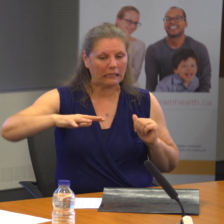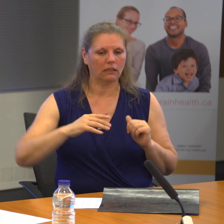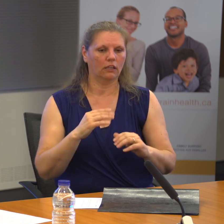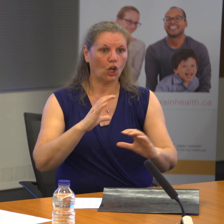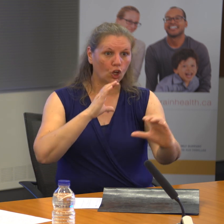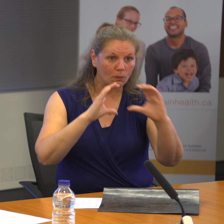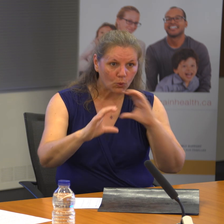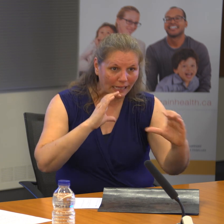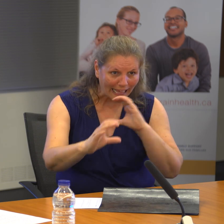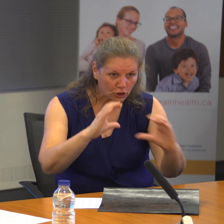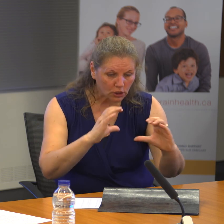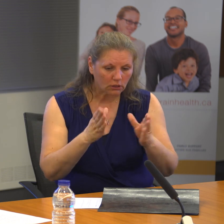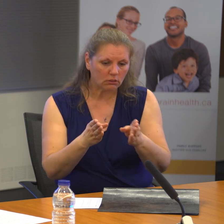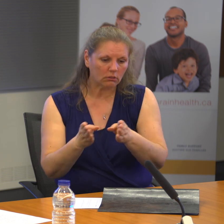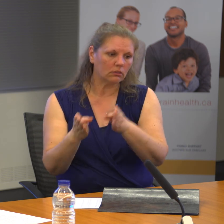communication,